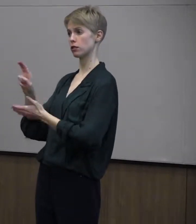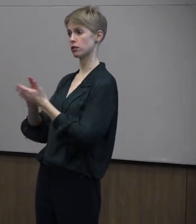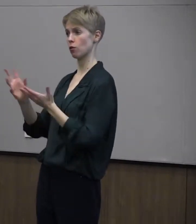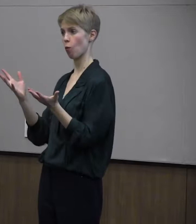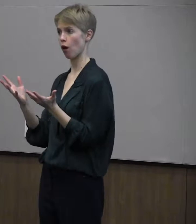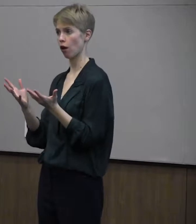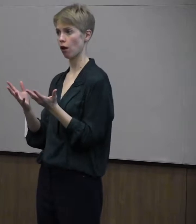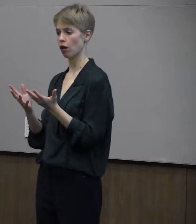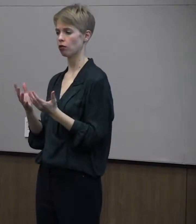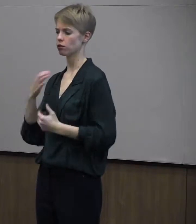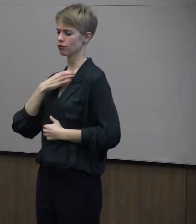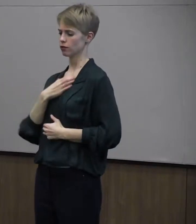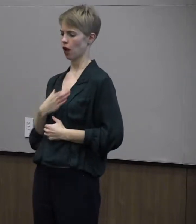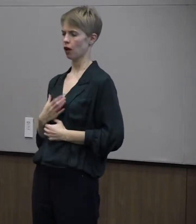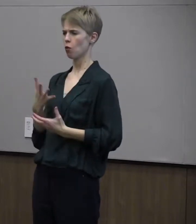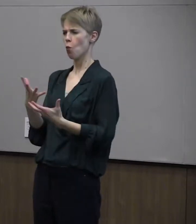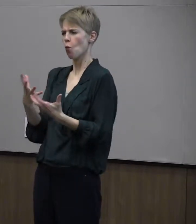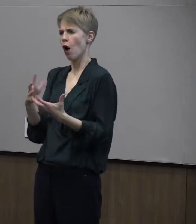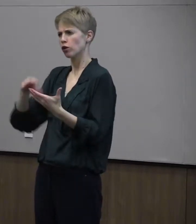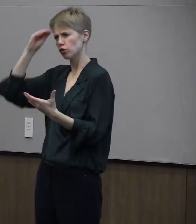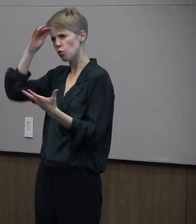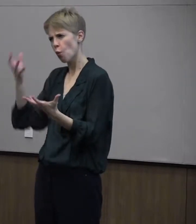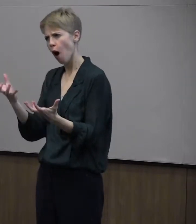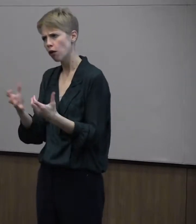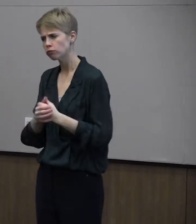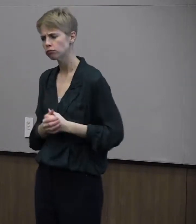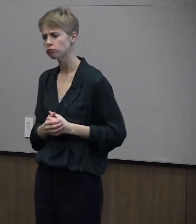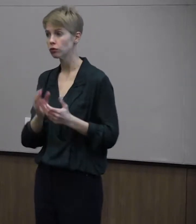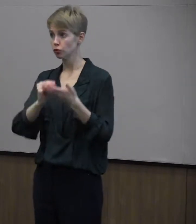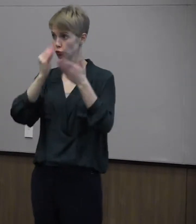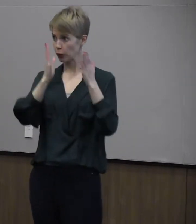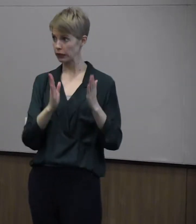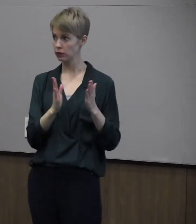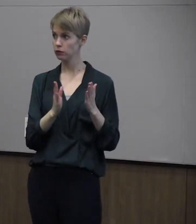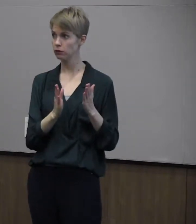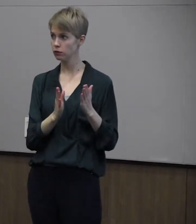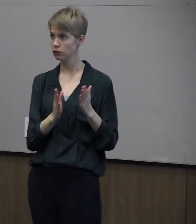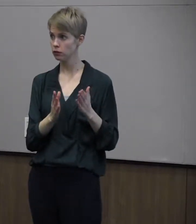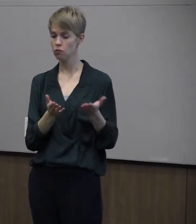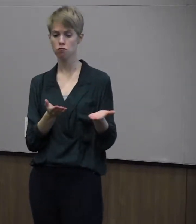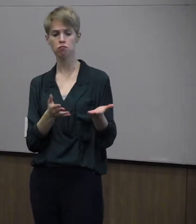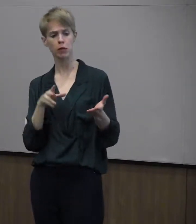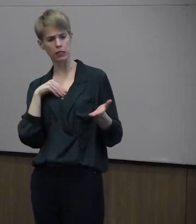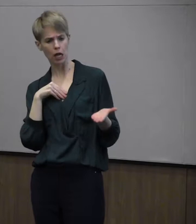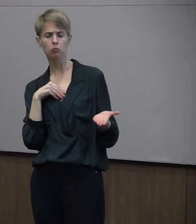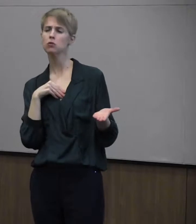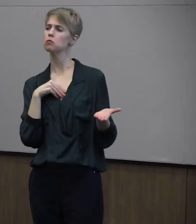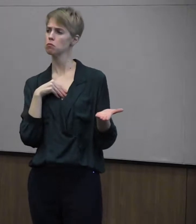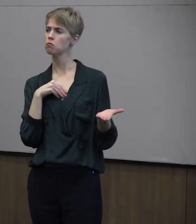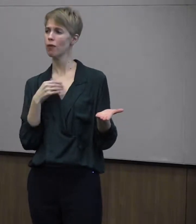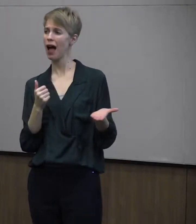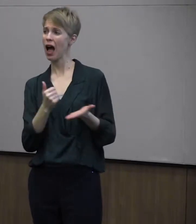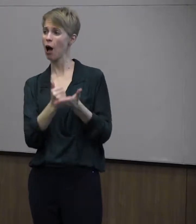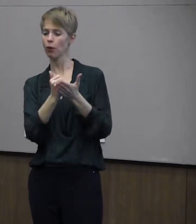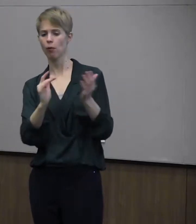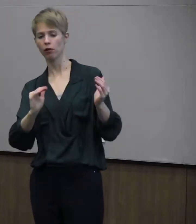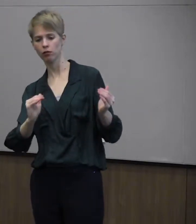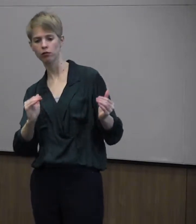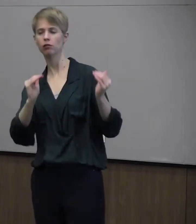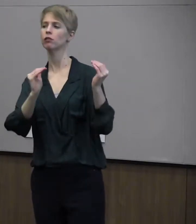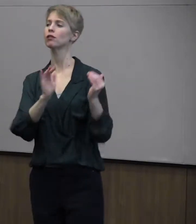a deep down desire to learn. We take the student at the point where he is and help him get where he wants to